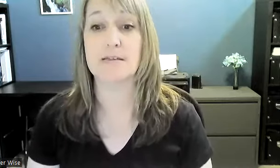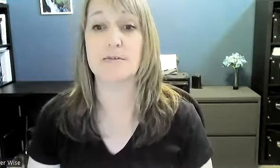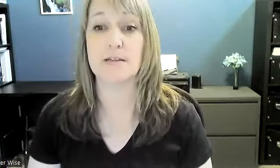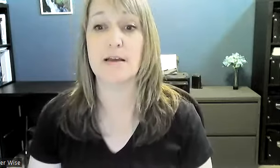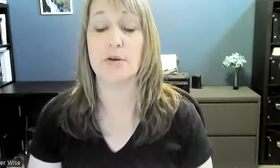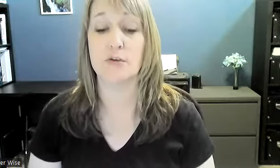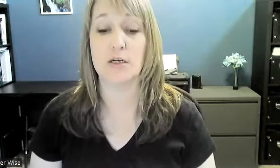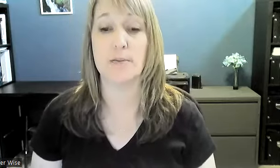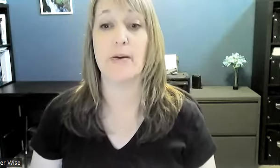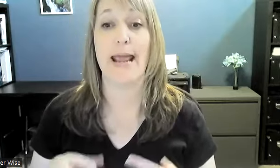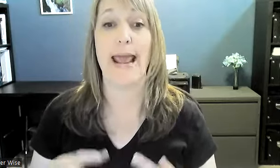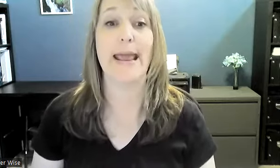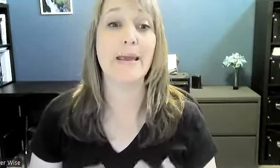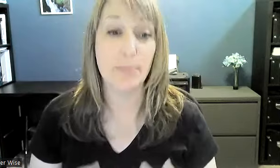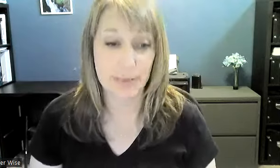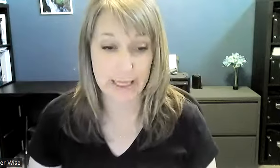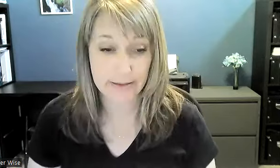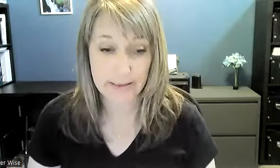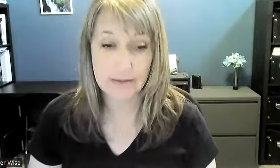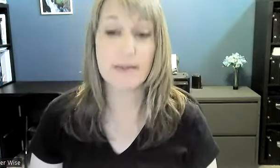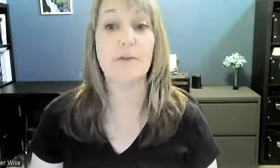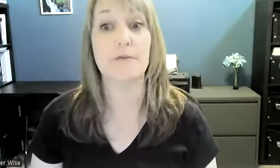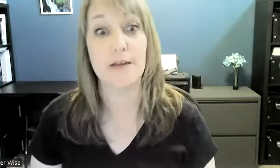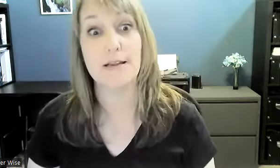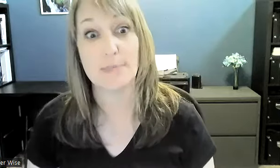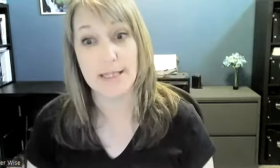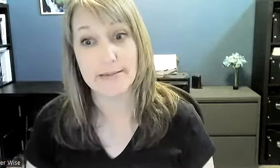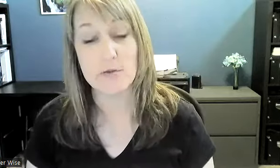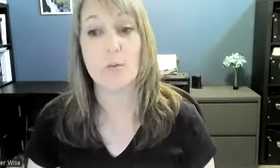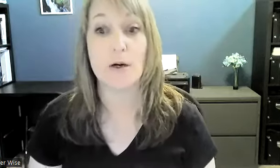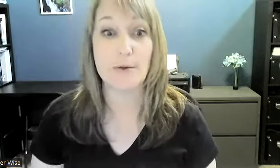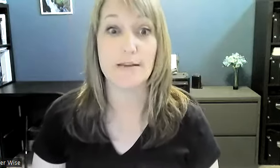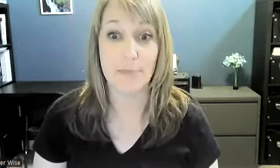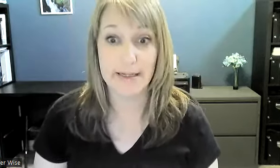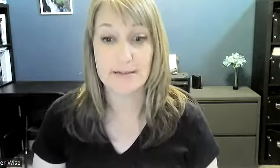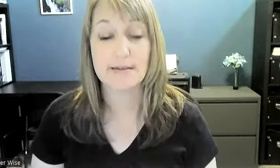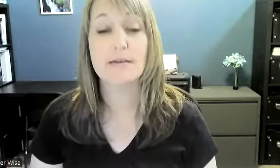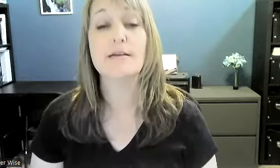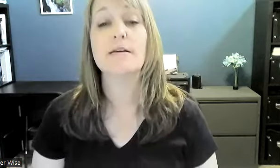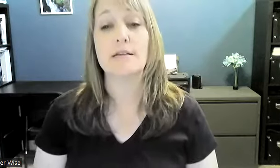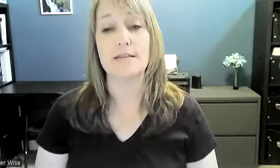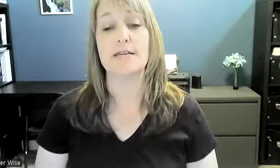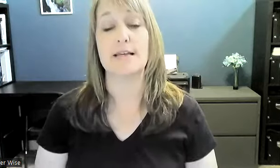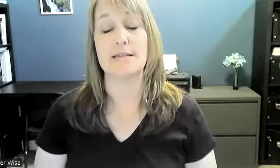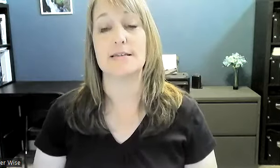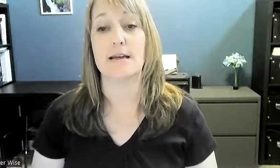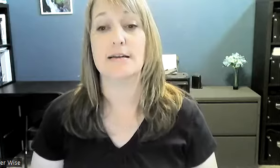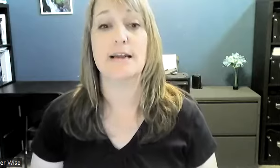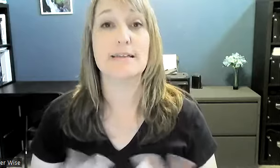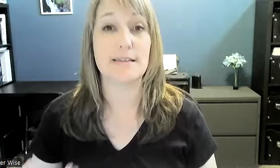different sign. But if you're talking about a plant, like you're feeding the plants or watering the plants, that's this sign. And it's the